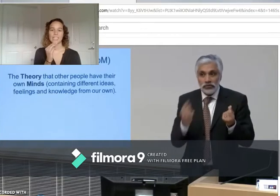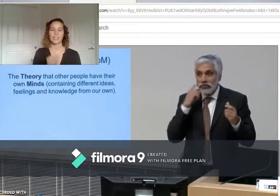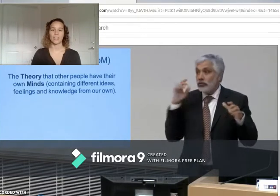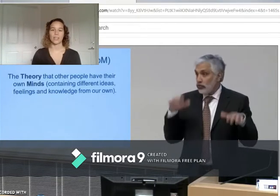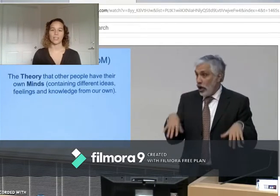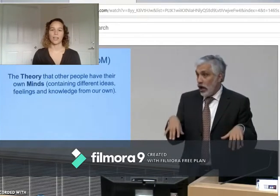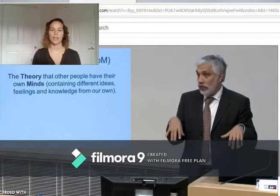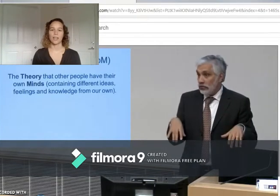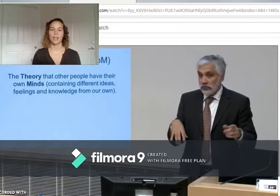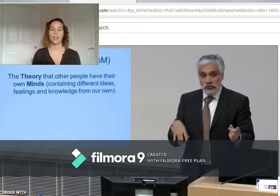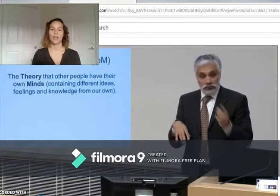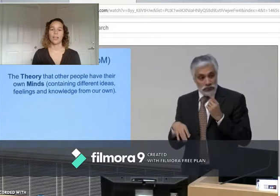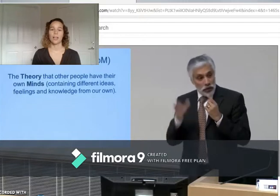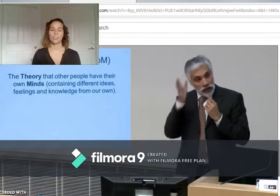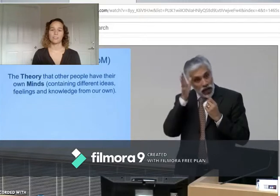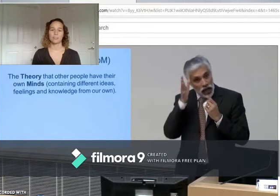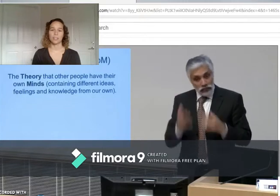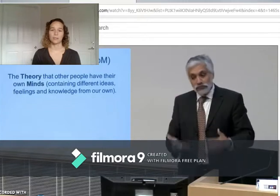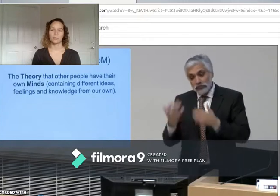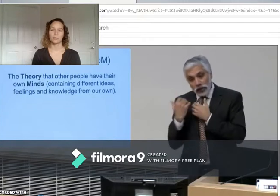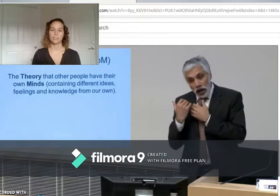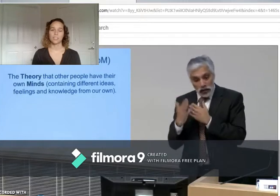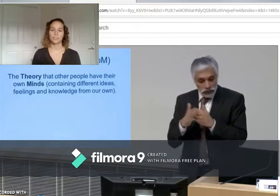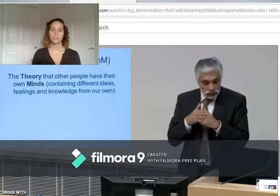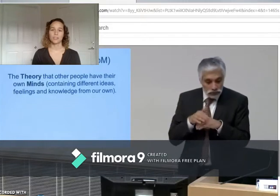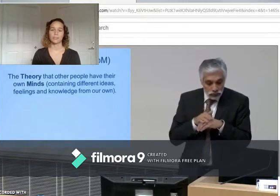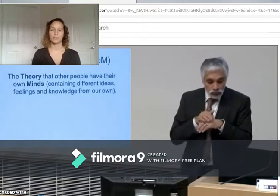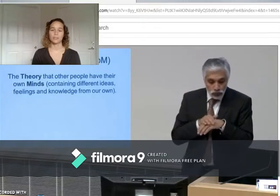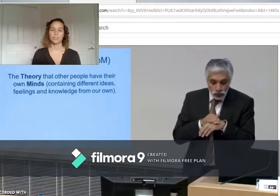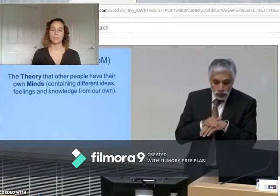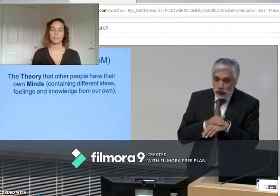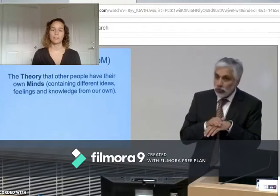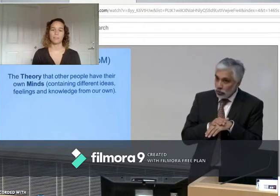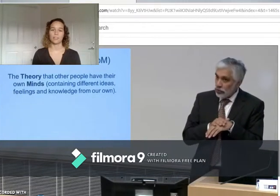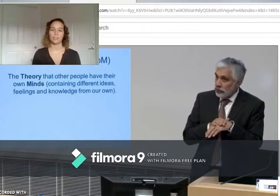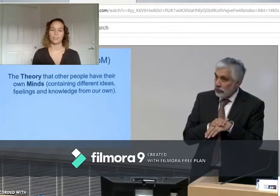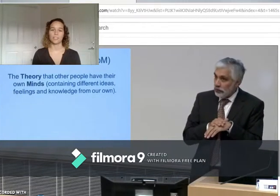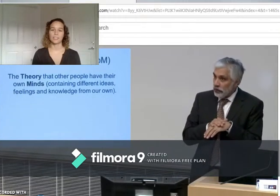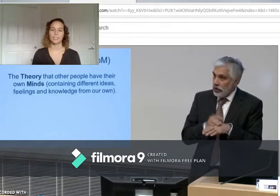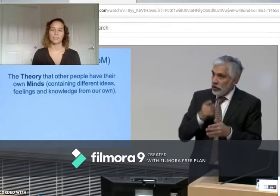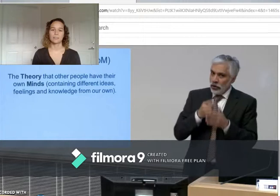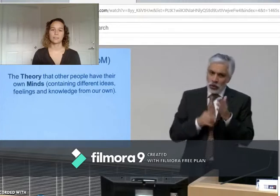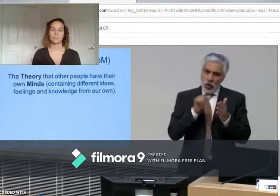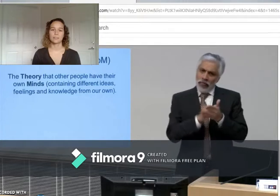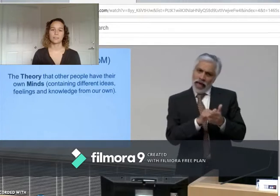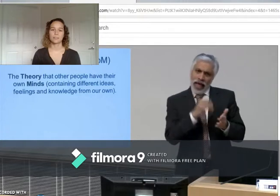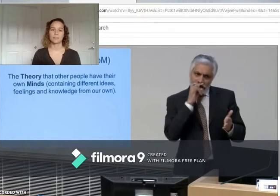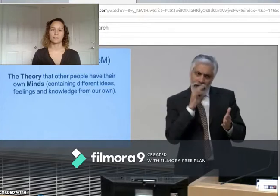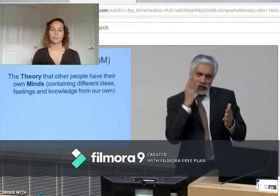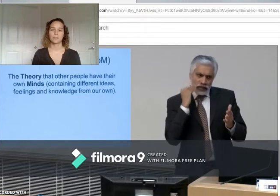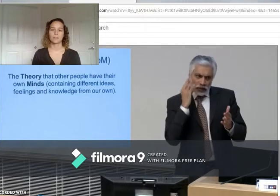And let's say the child has a stuffed animal. Same situation with Lucy. They fall down the stairs.